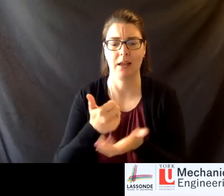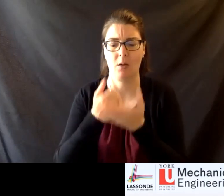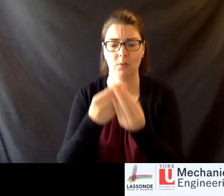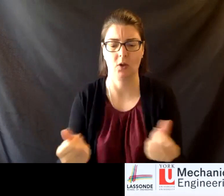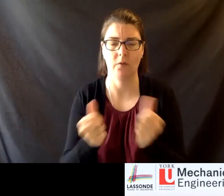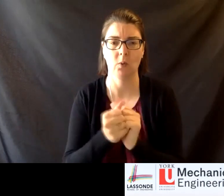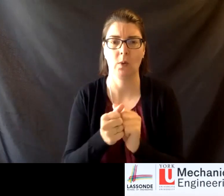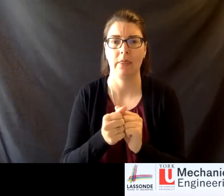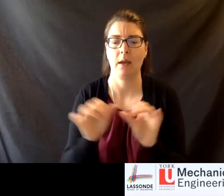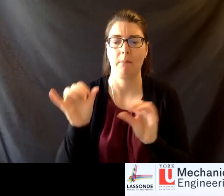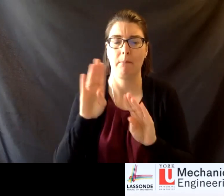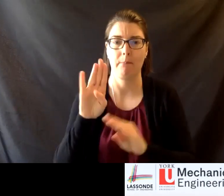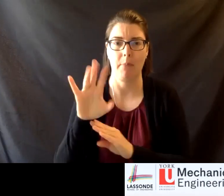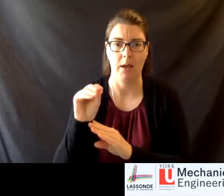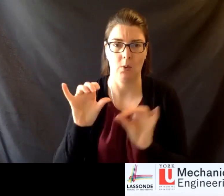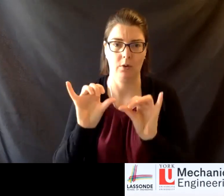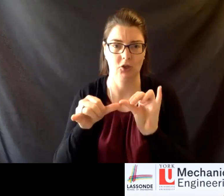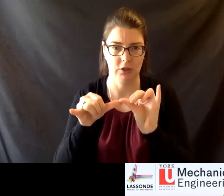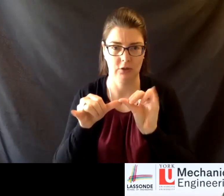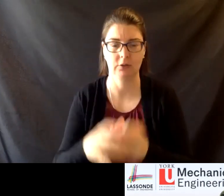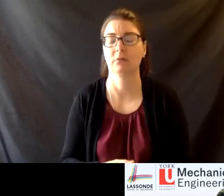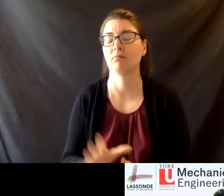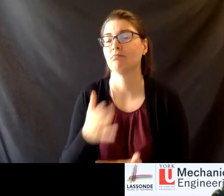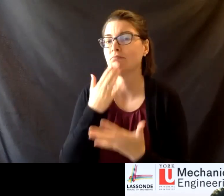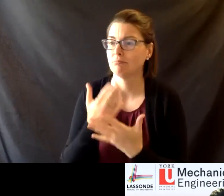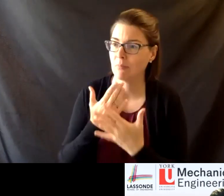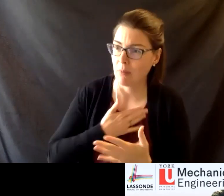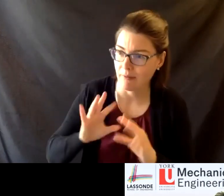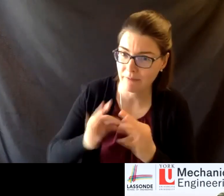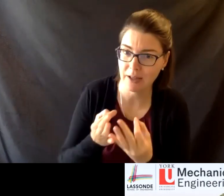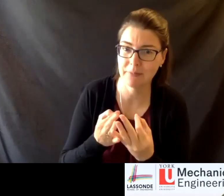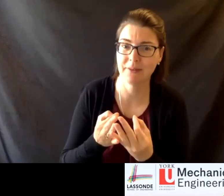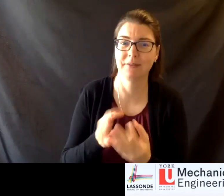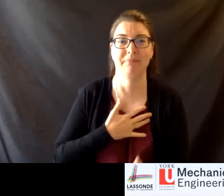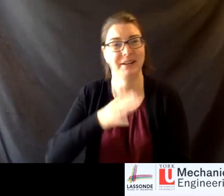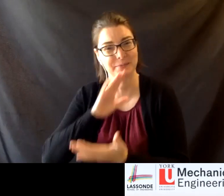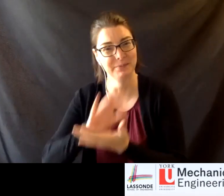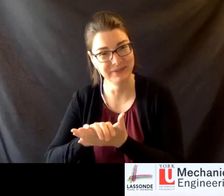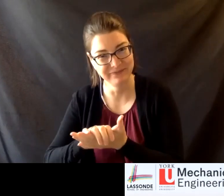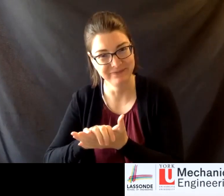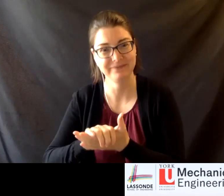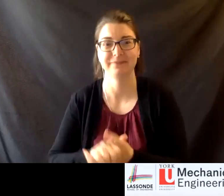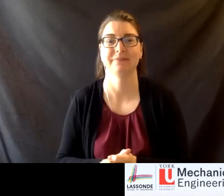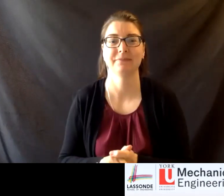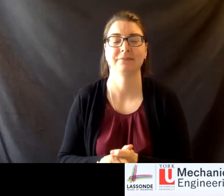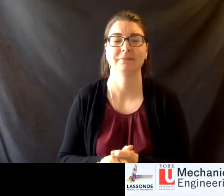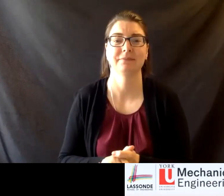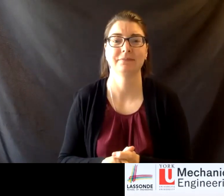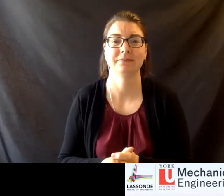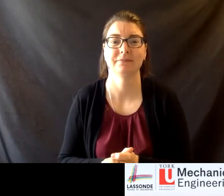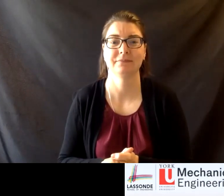bioengineering. Another great appreciation goes to my family, especially my wife, who they have been